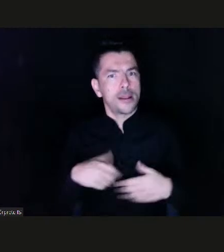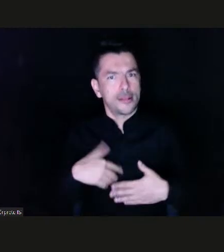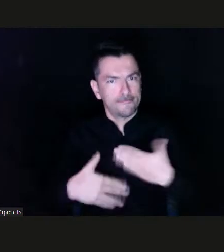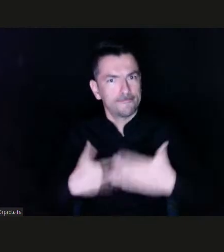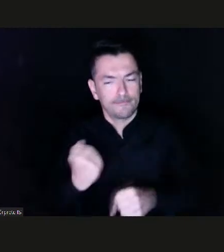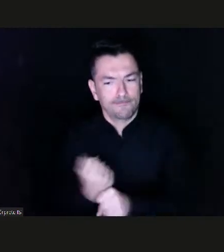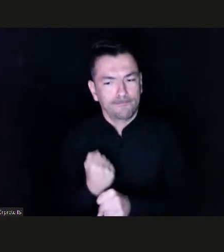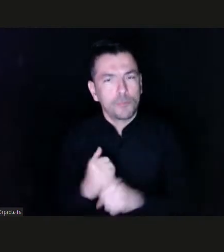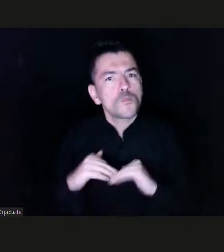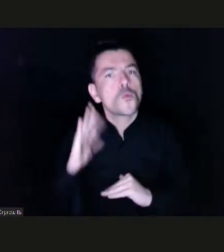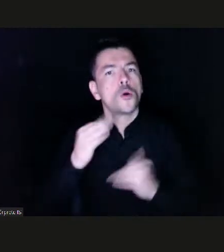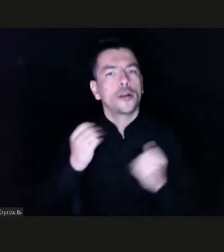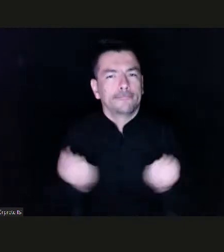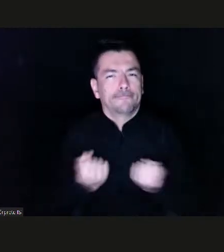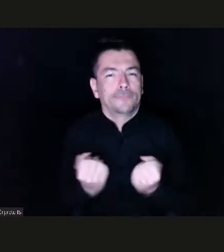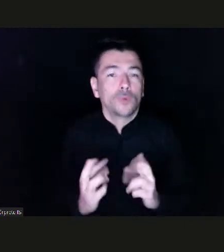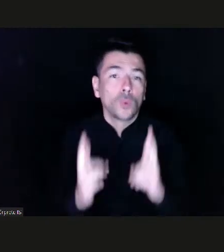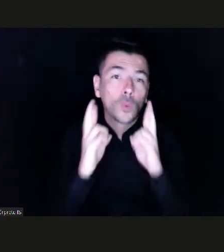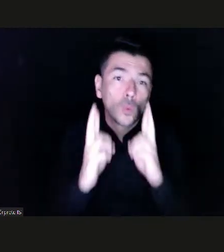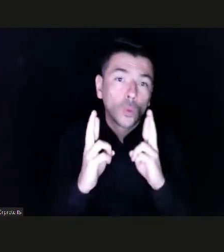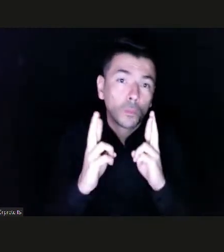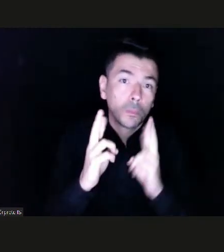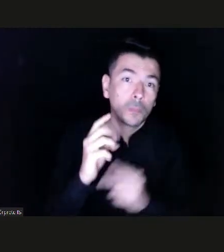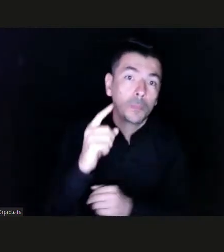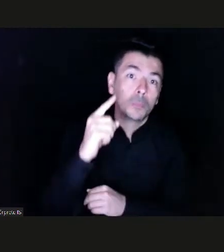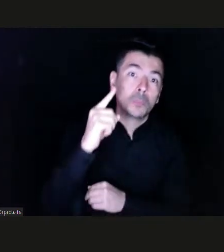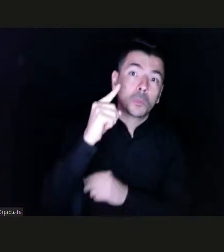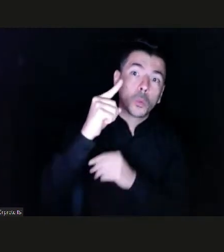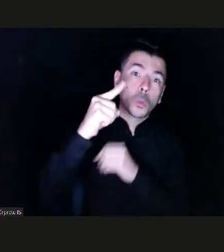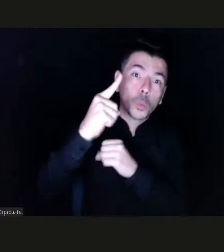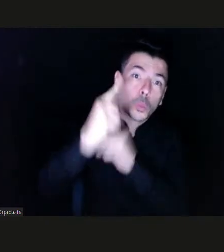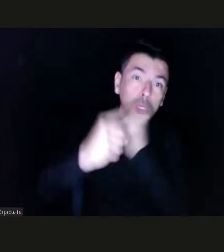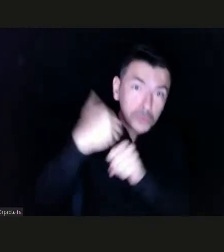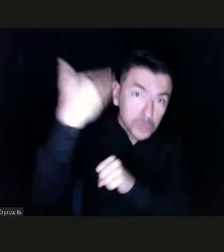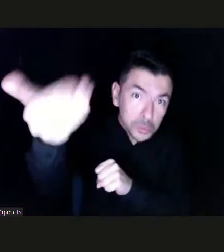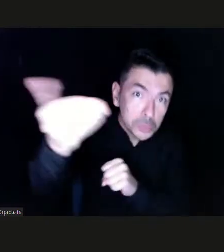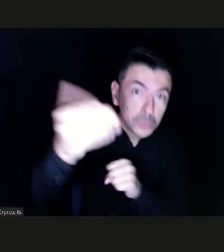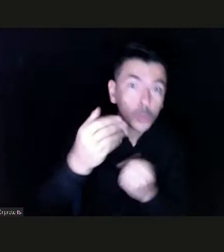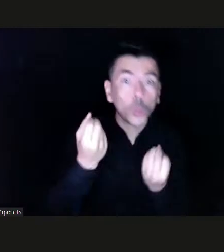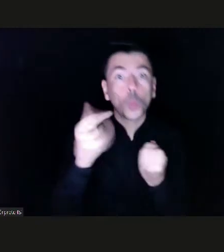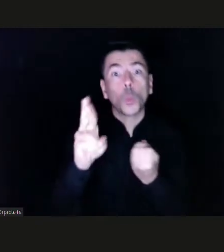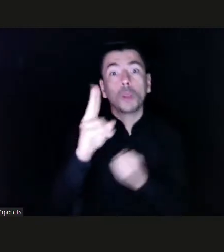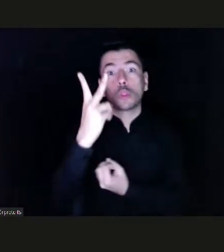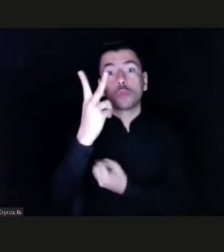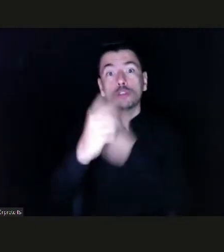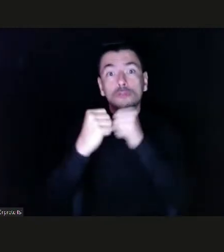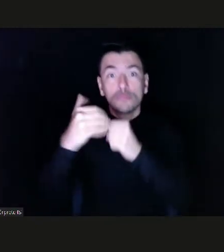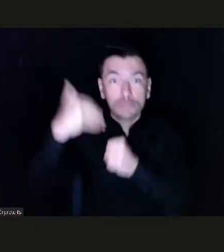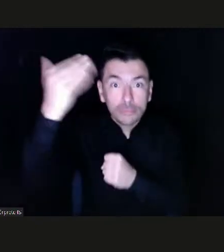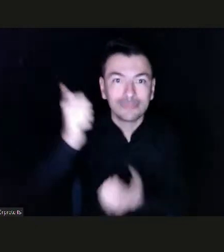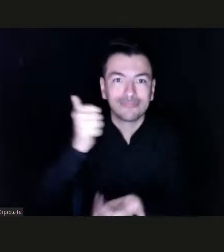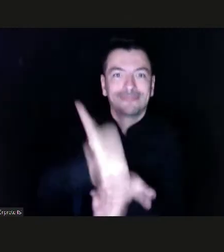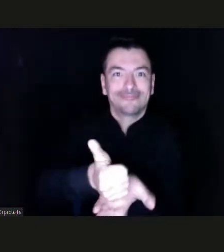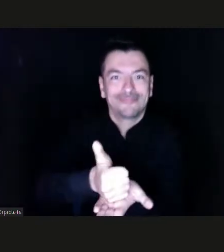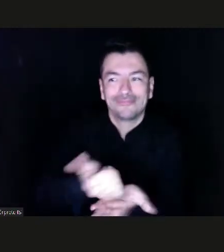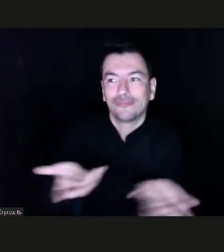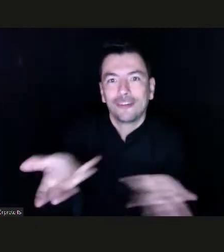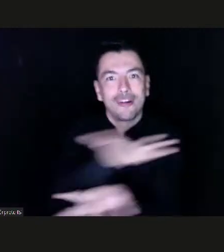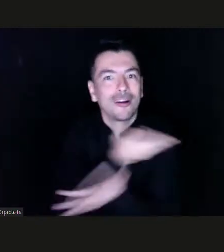wherever it might be. Thank you very much and have great, great time in this UNCTAD conference. Thank you.